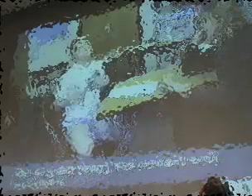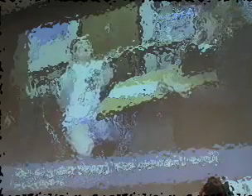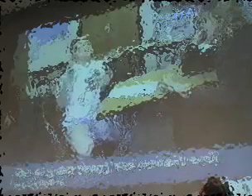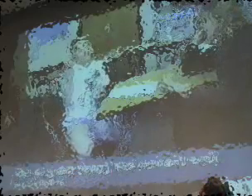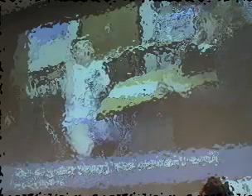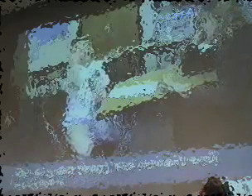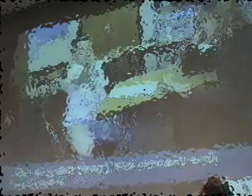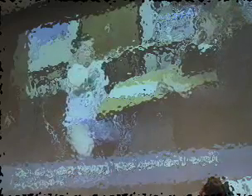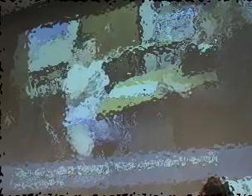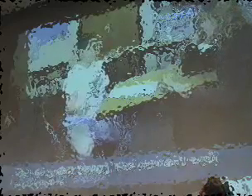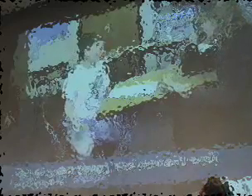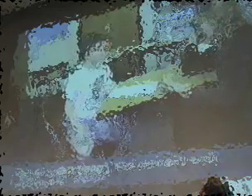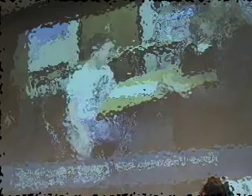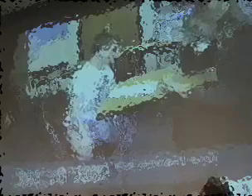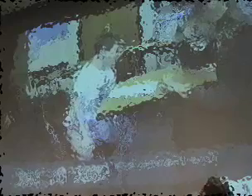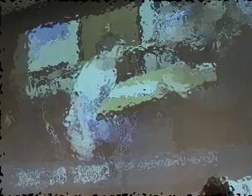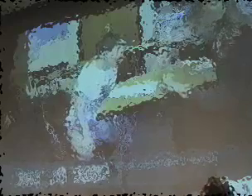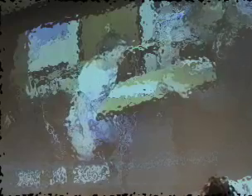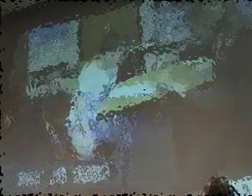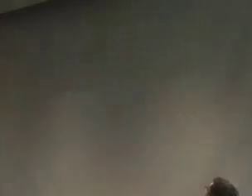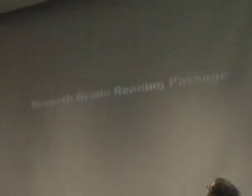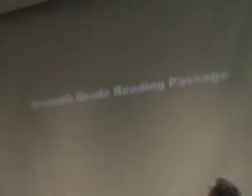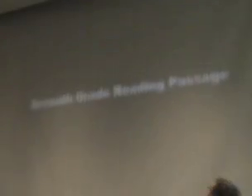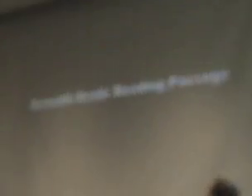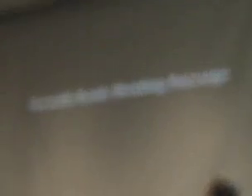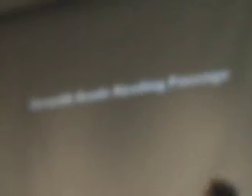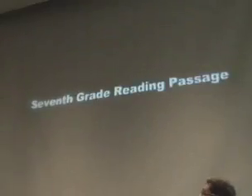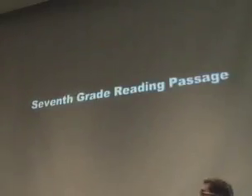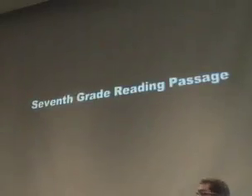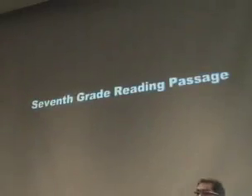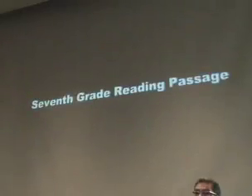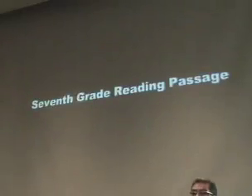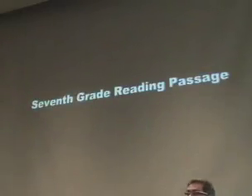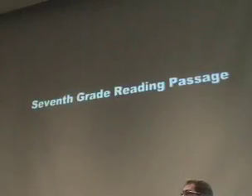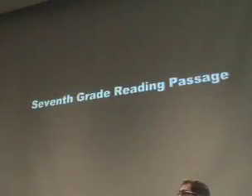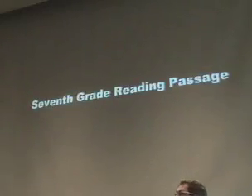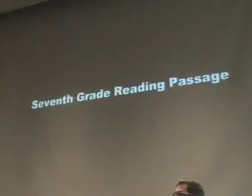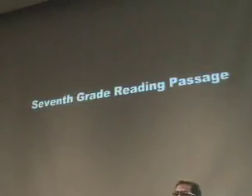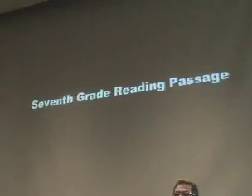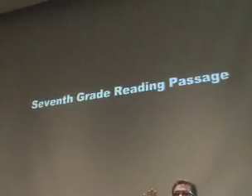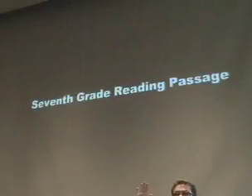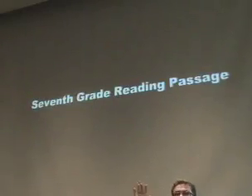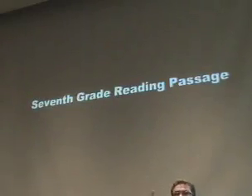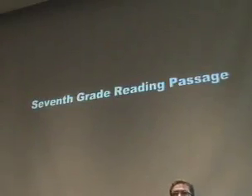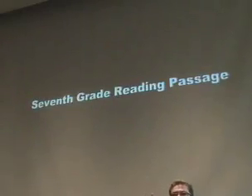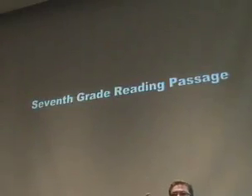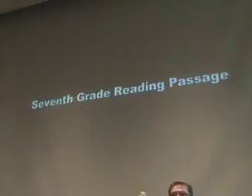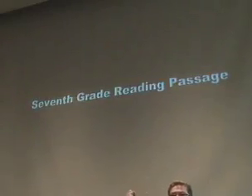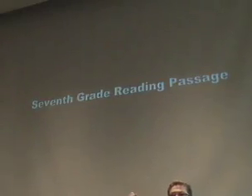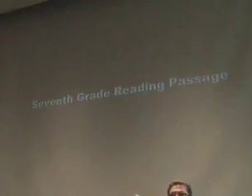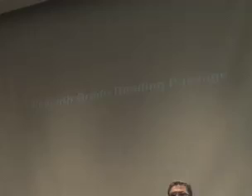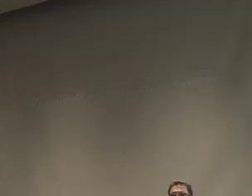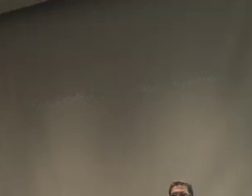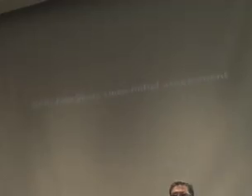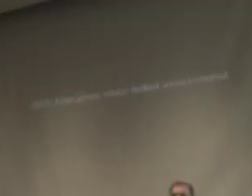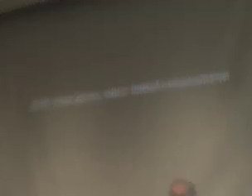Oh, she was so happy. She couldn't wait to, this means couldn't wait to get started. And to be able to look at that phrase and do that quickly, it means he read it and got